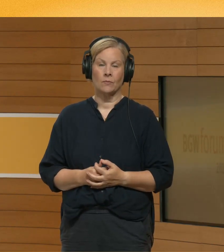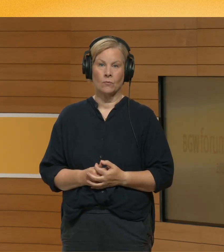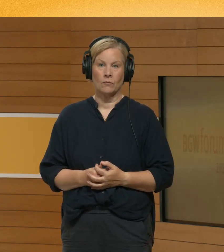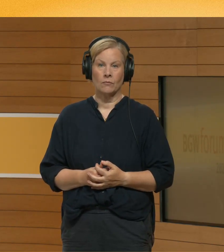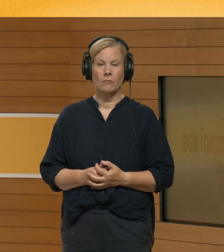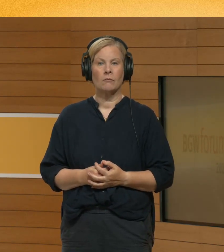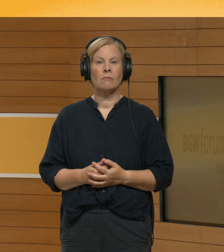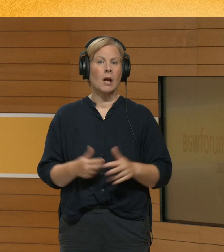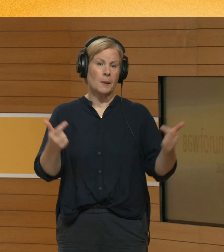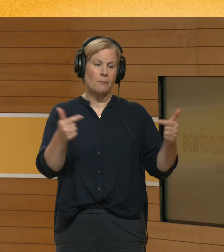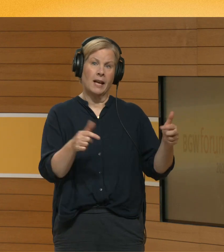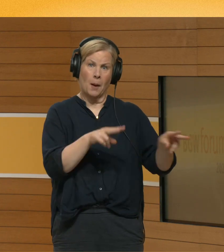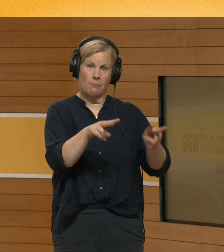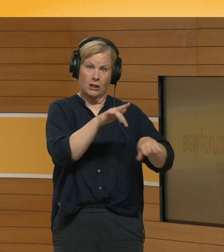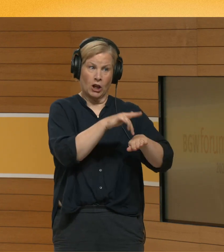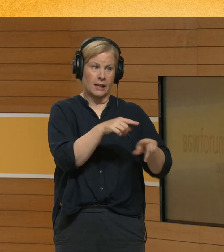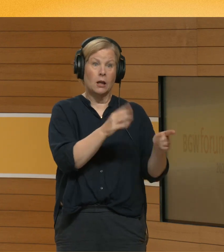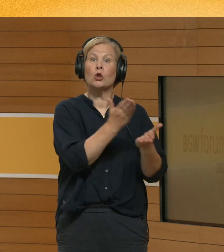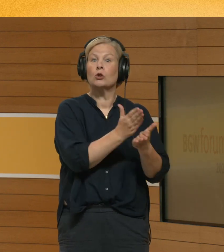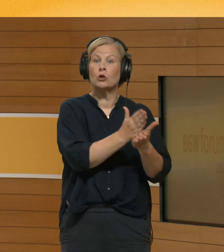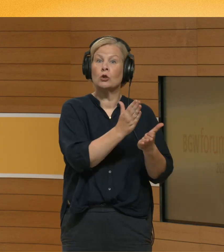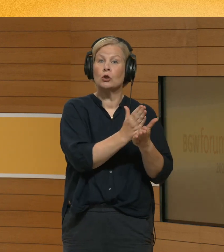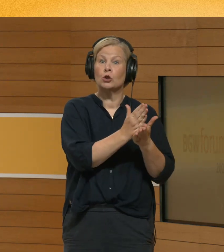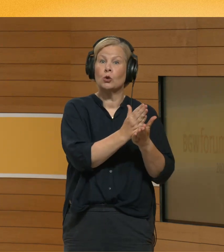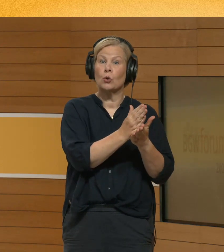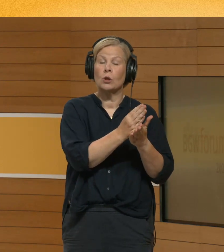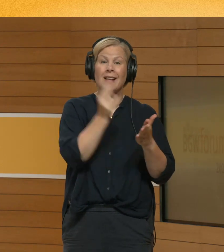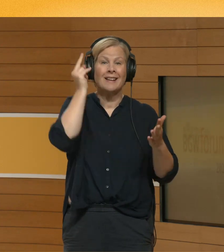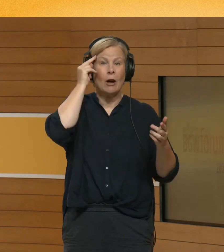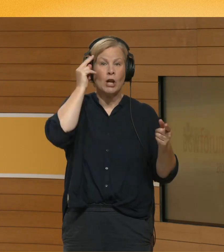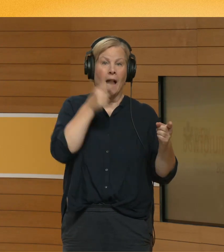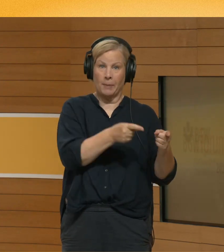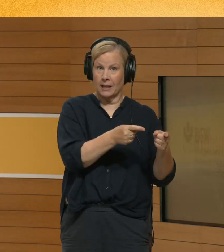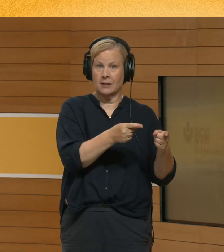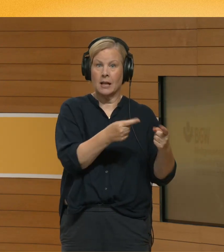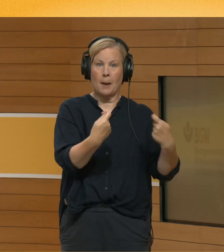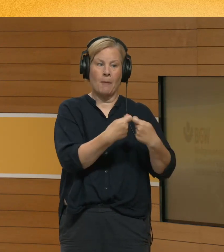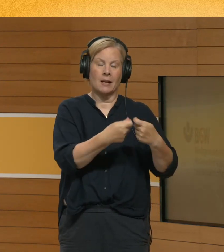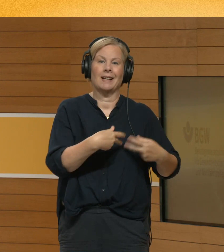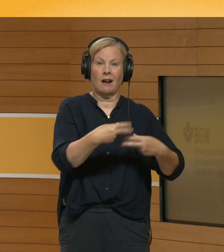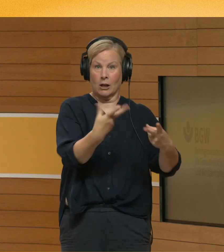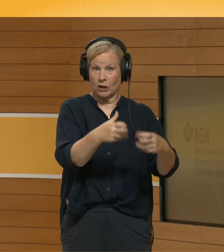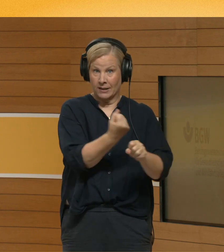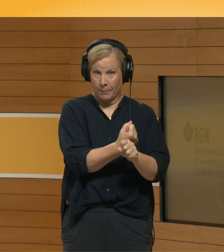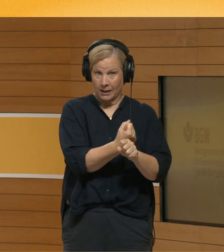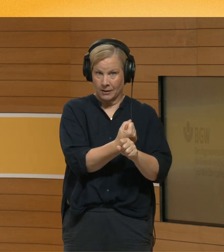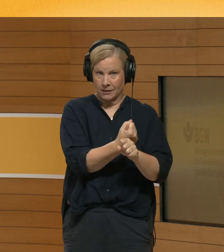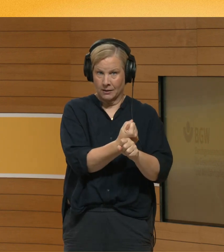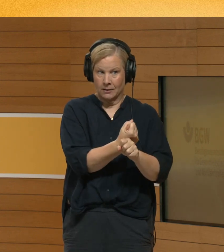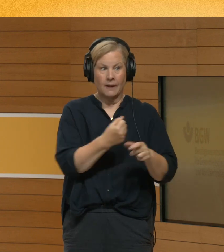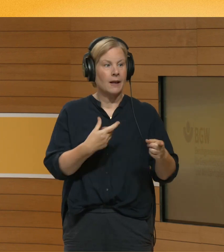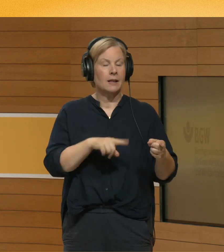Arabia. So she was very passionate about what the Magnet model could bring to an organisation, and I suppose she